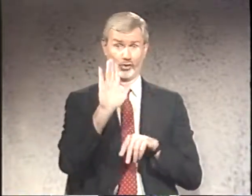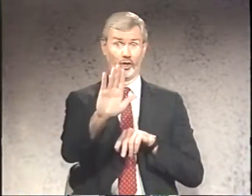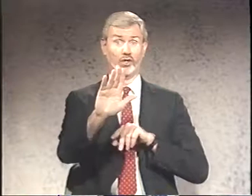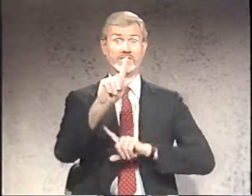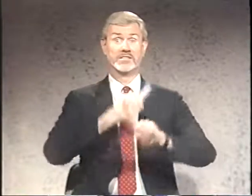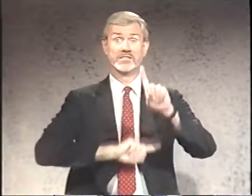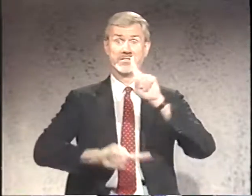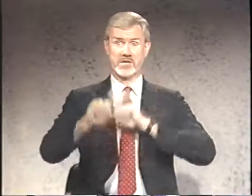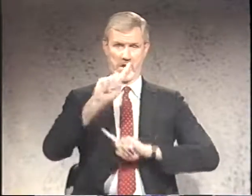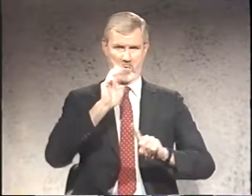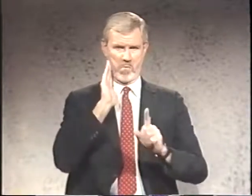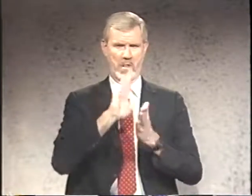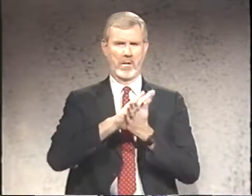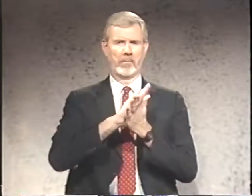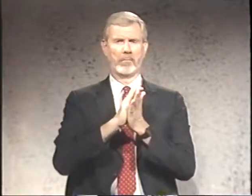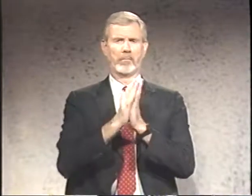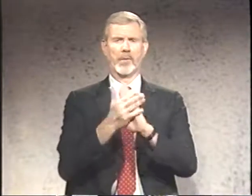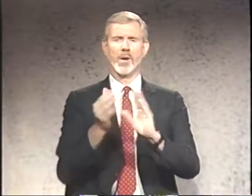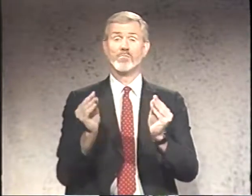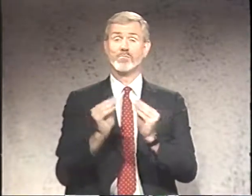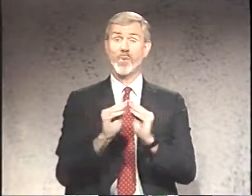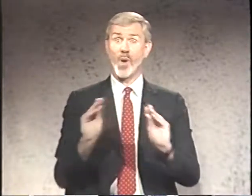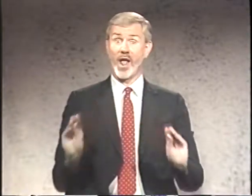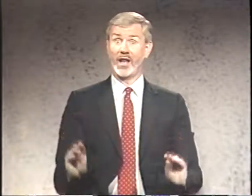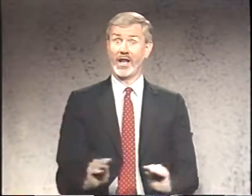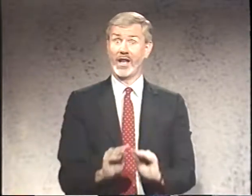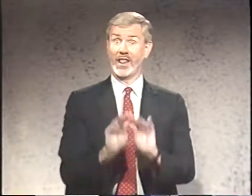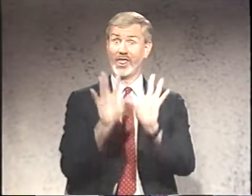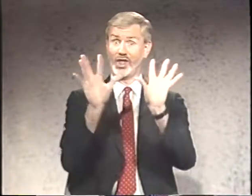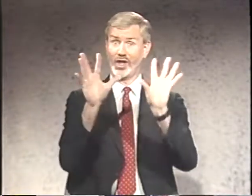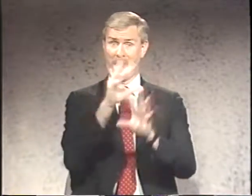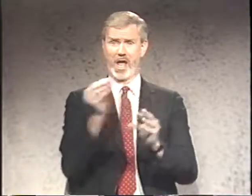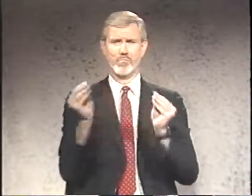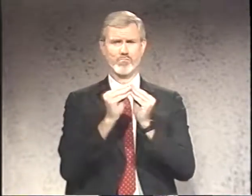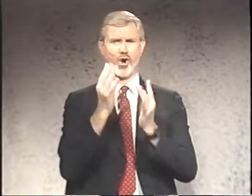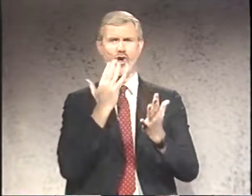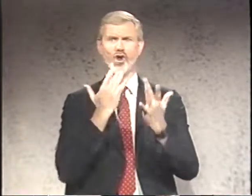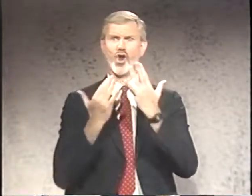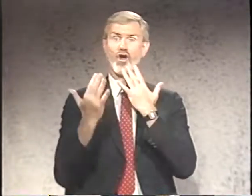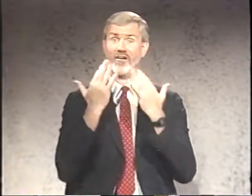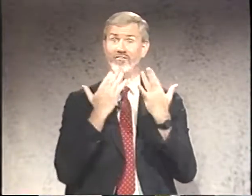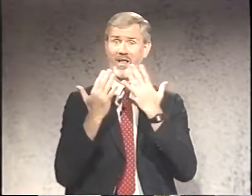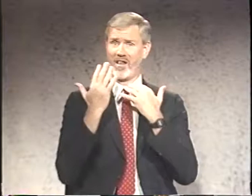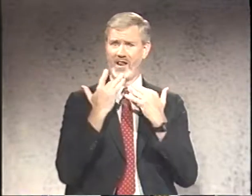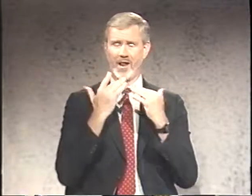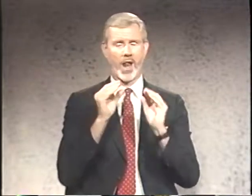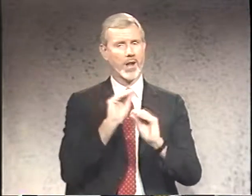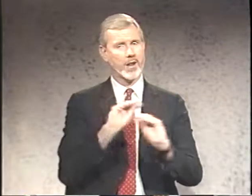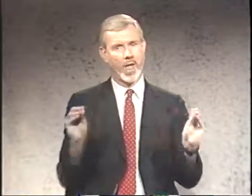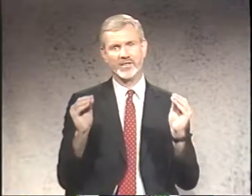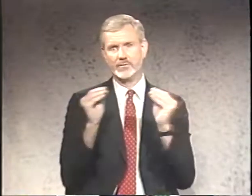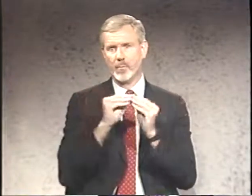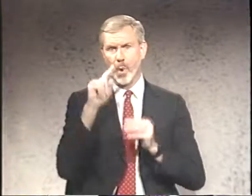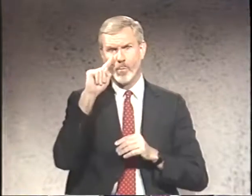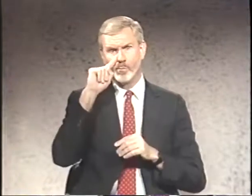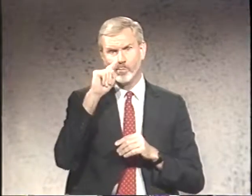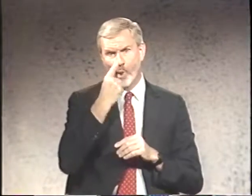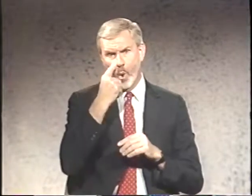signing will become more clear and more colorful. Nothing is more